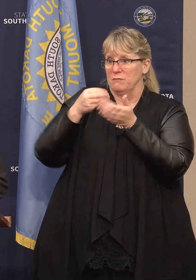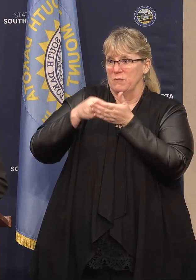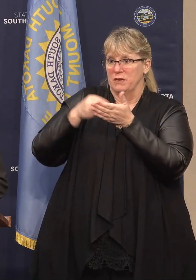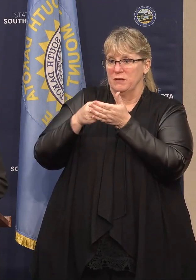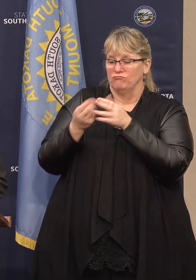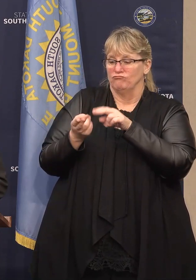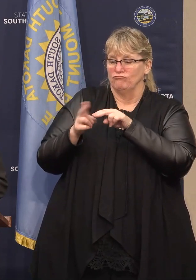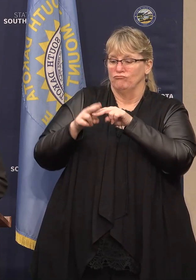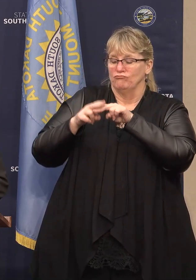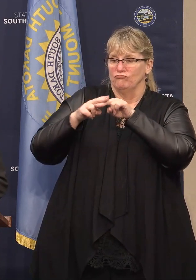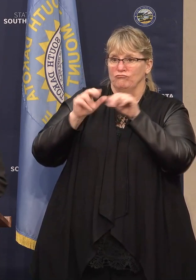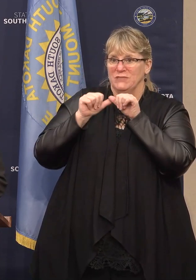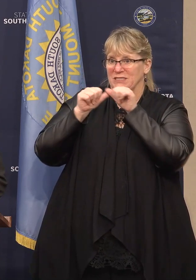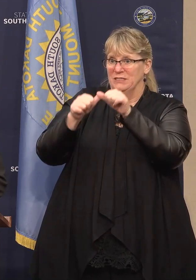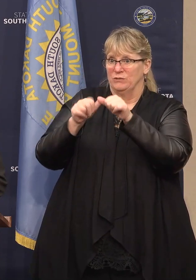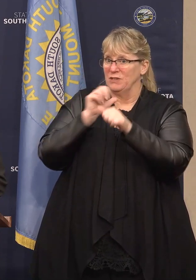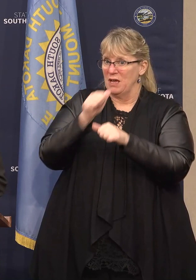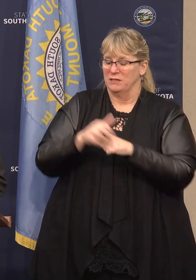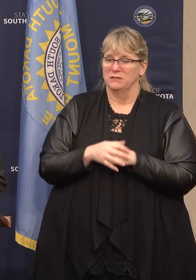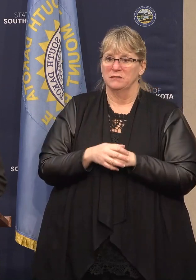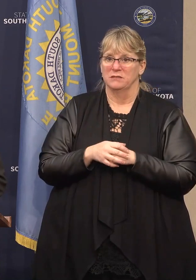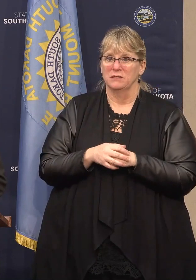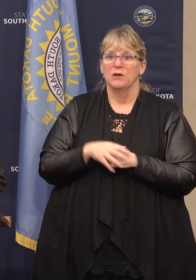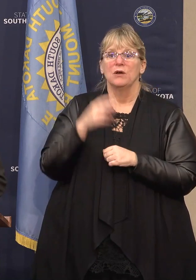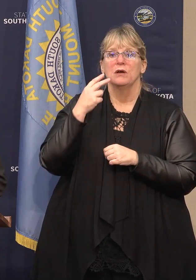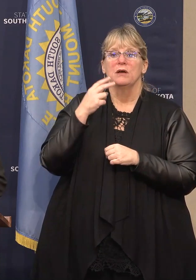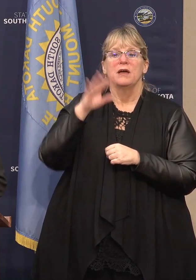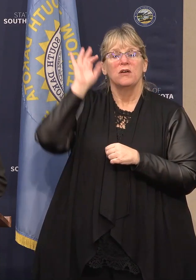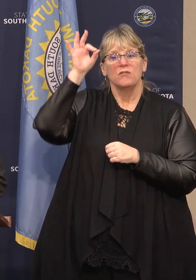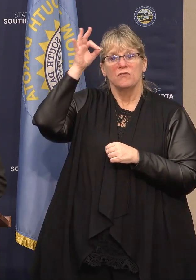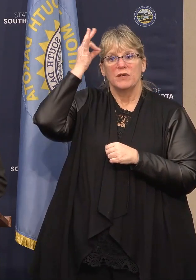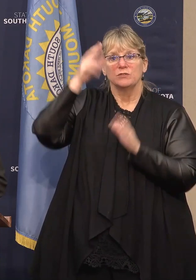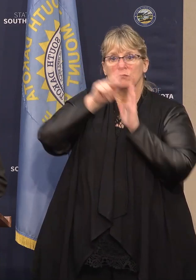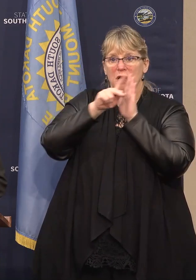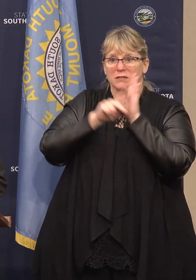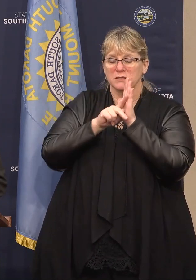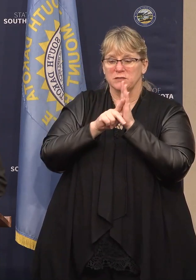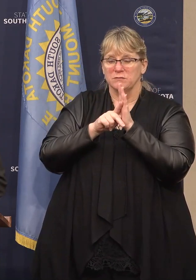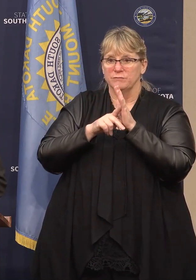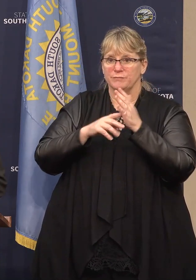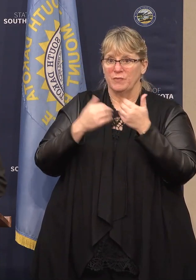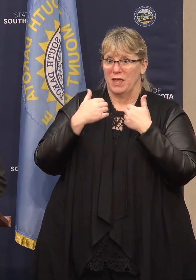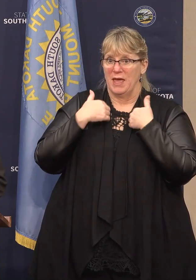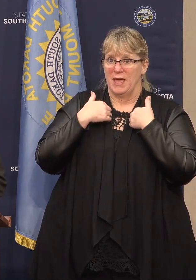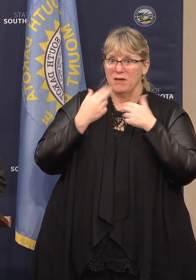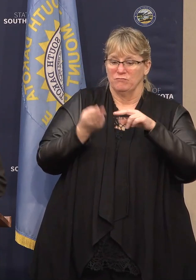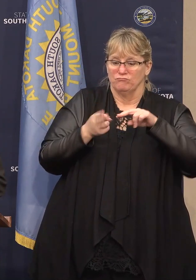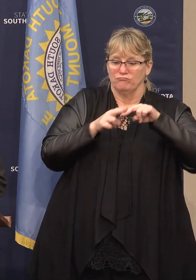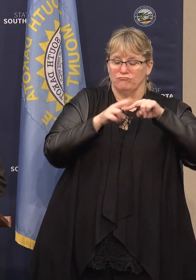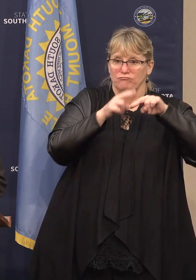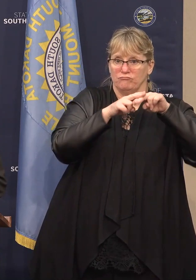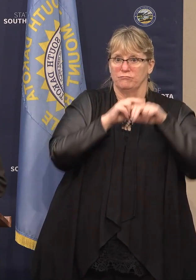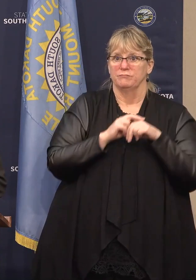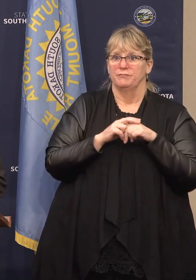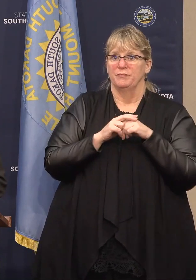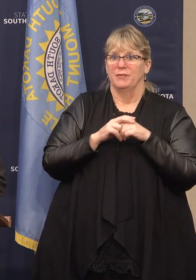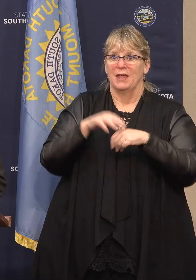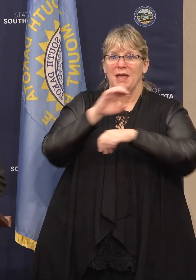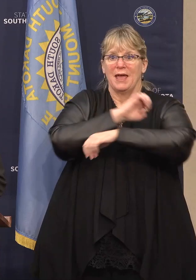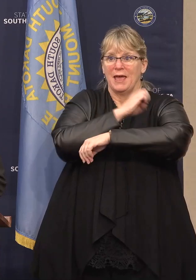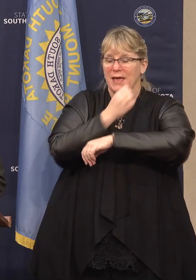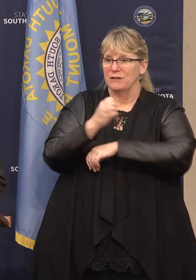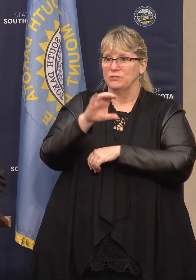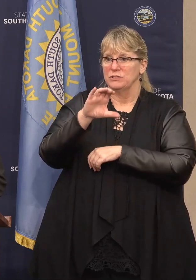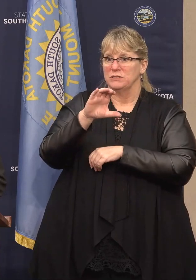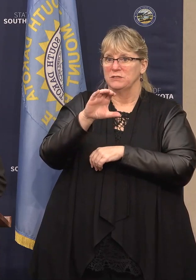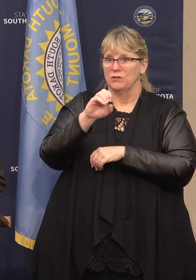South Dakota will continue. We're seeing federal policies that are driving up inflation. We know interest rates will be increasing. Energy costs are